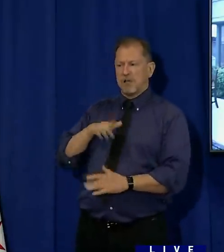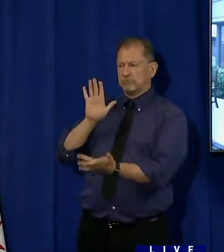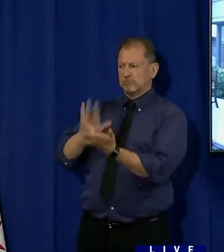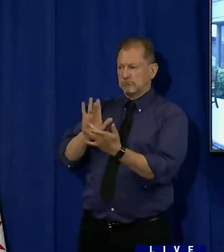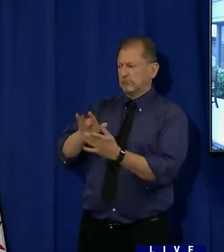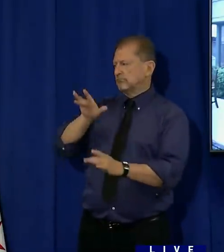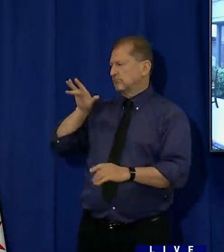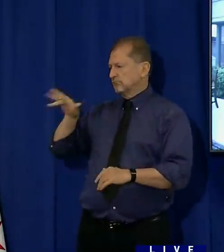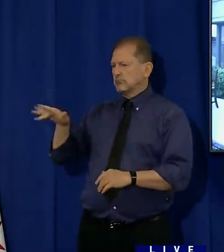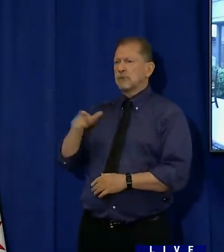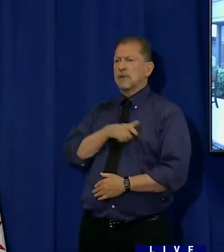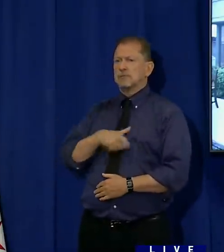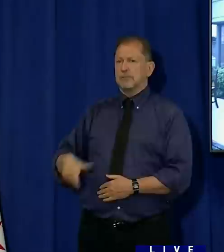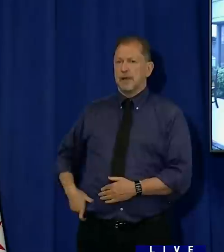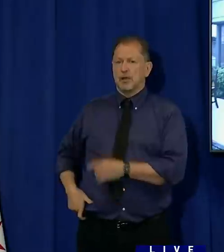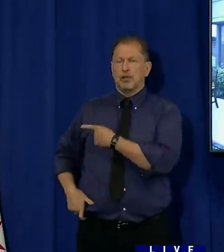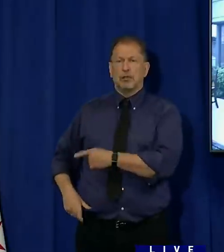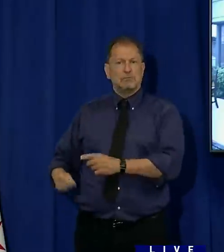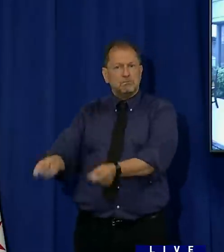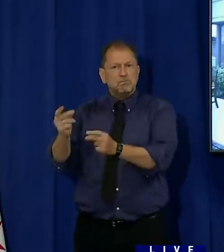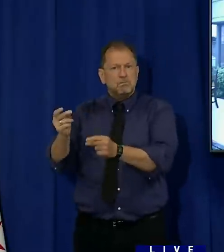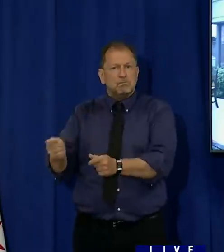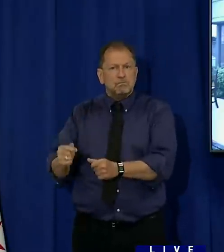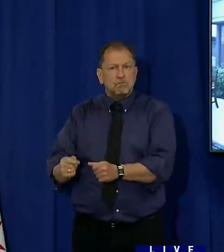that it didn't take 4 hours